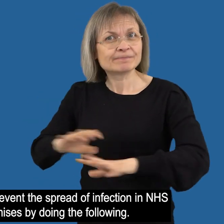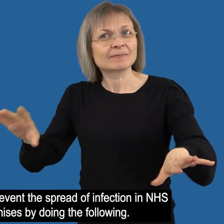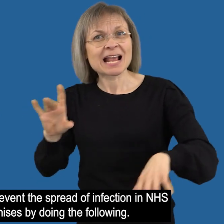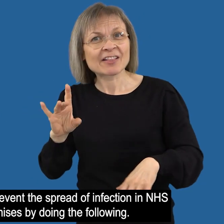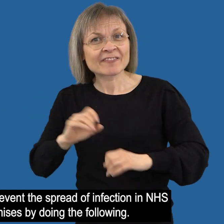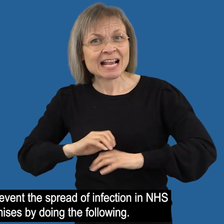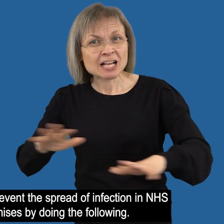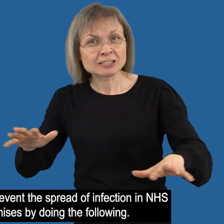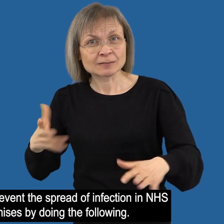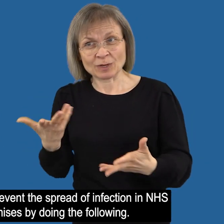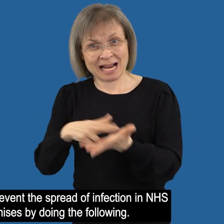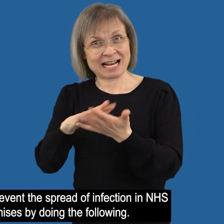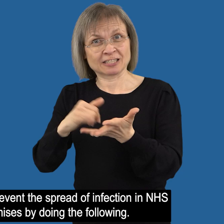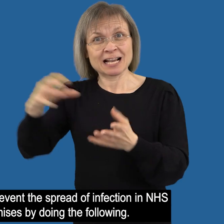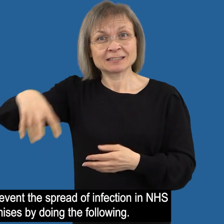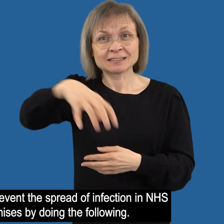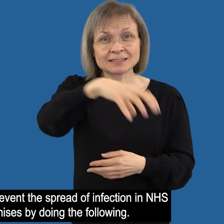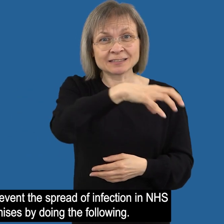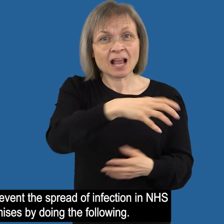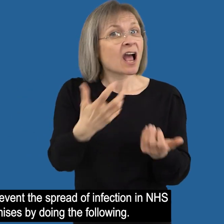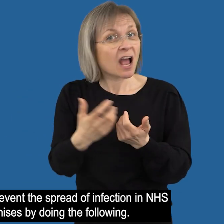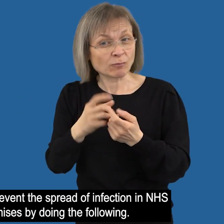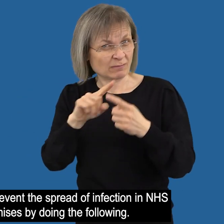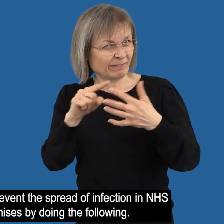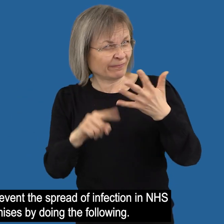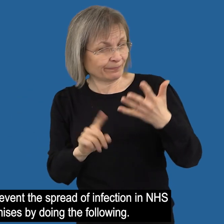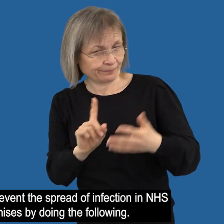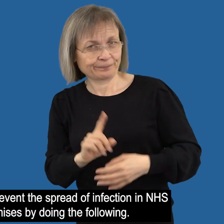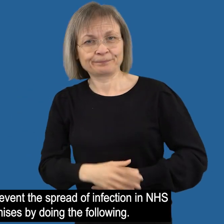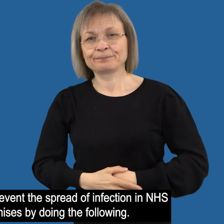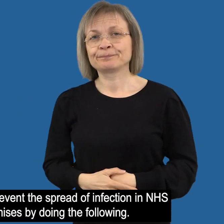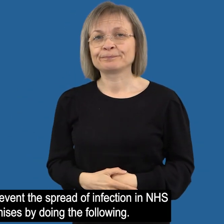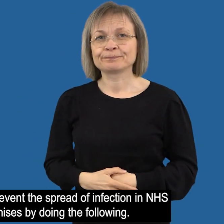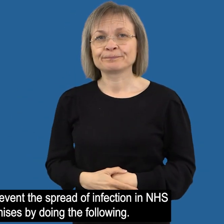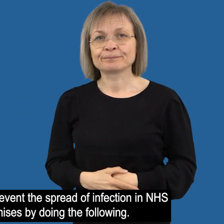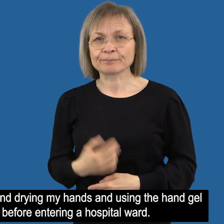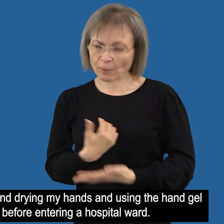I can help prevent the spread of infection in NHS premises by doing the following.